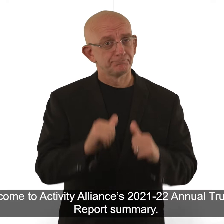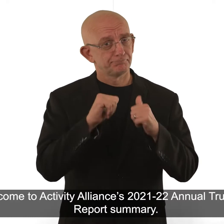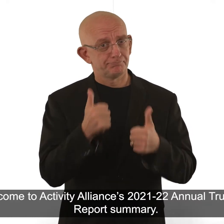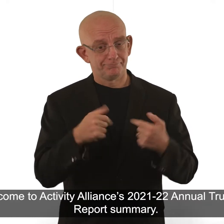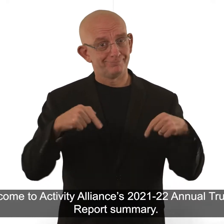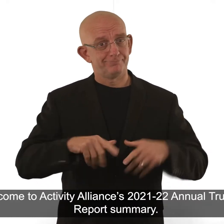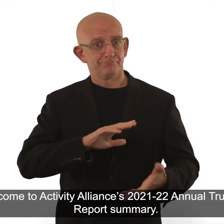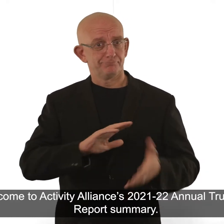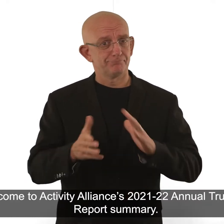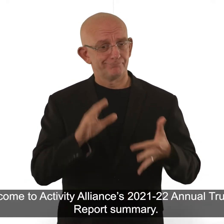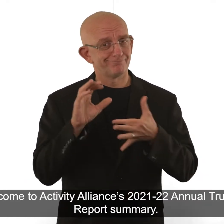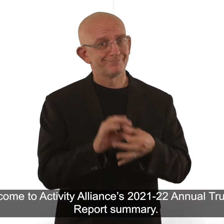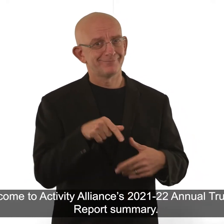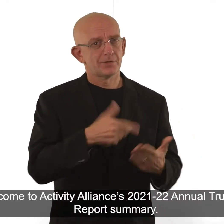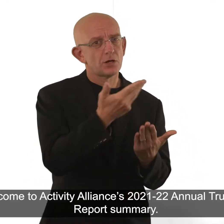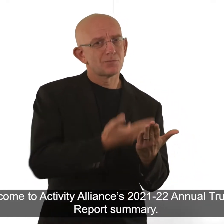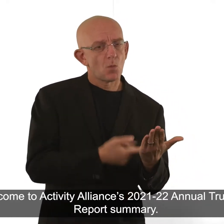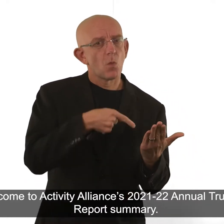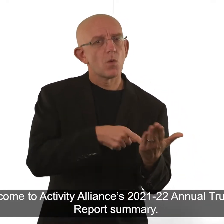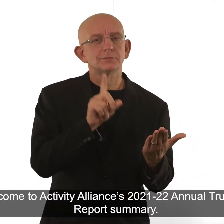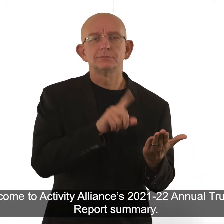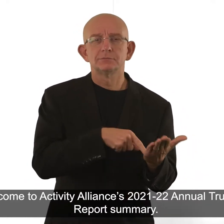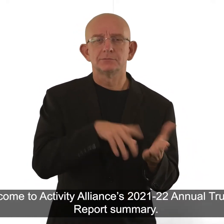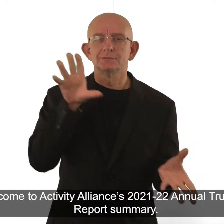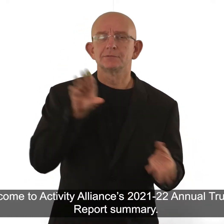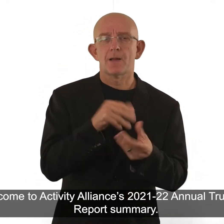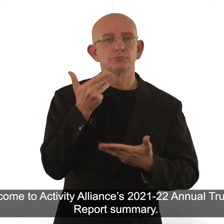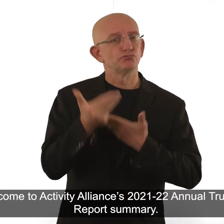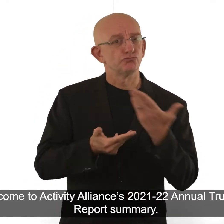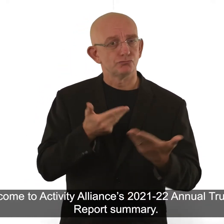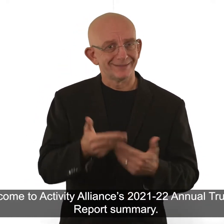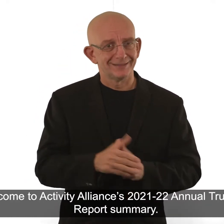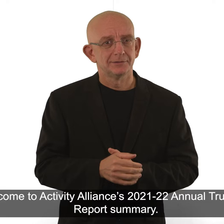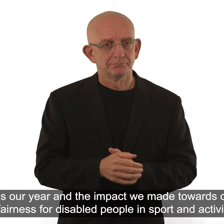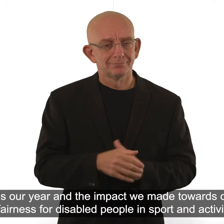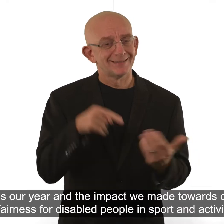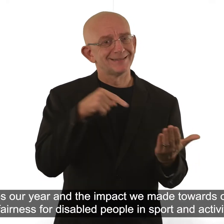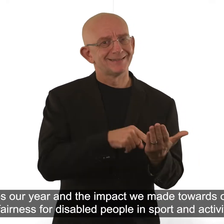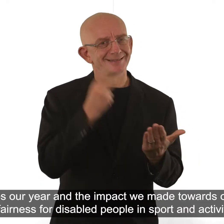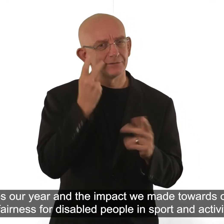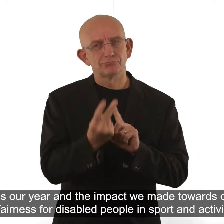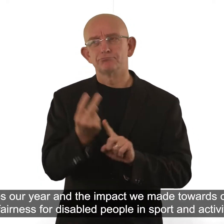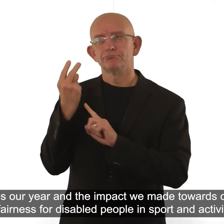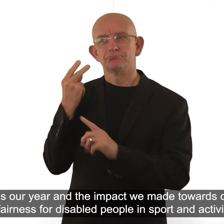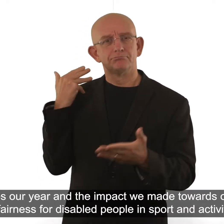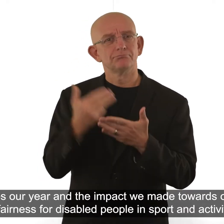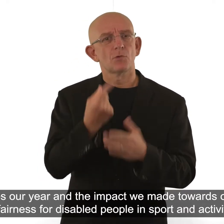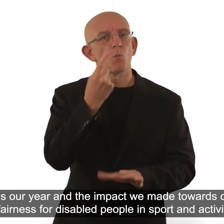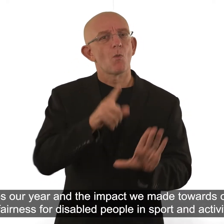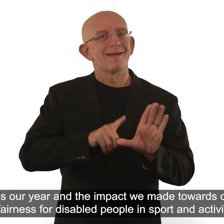Welcome to Activity Alliance's Annual Trustees Report Summary. It explores our year and the impact we made